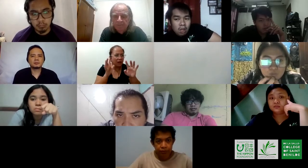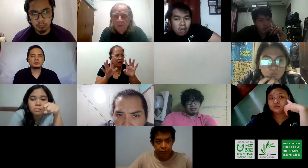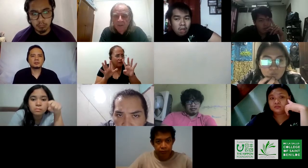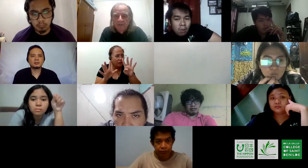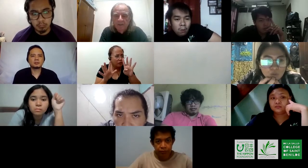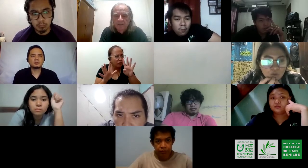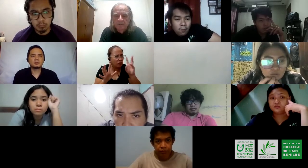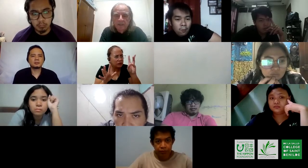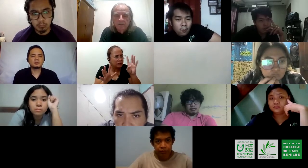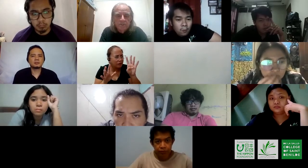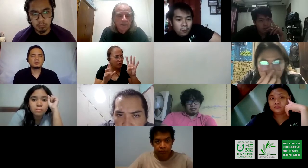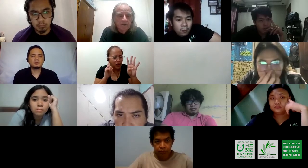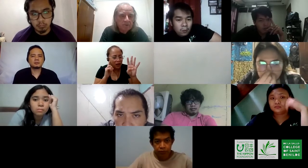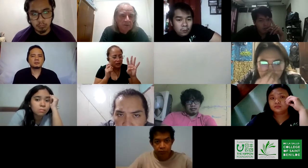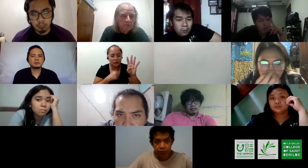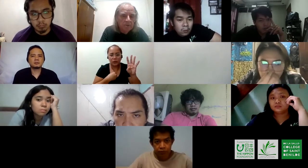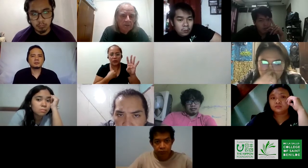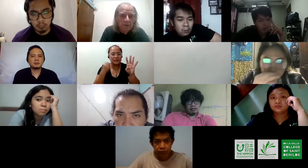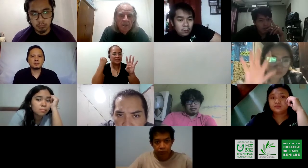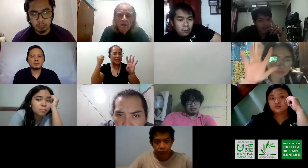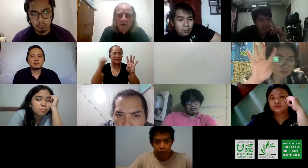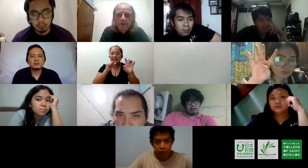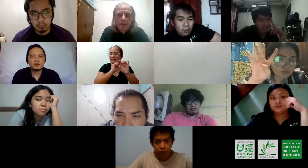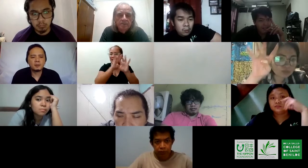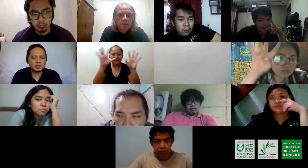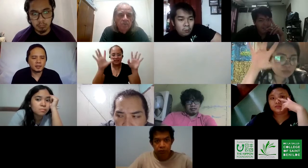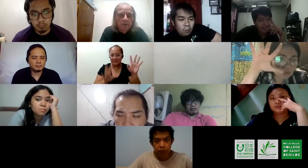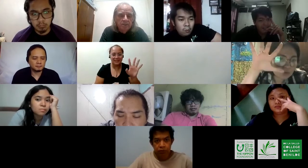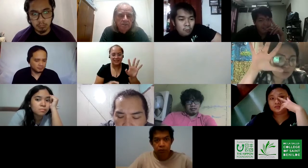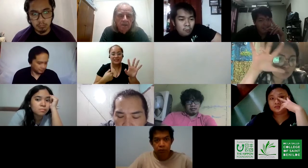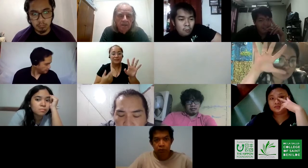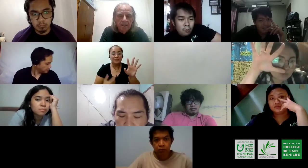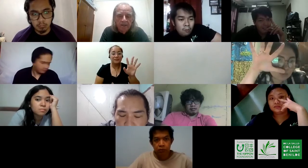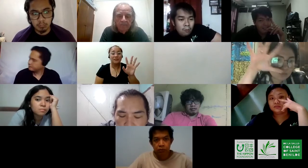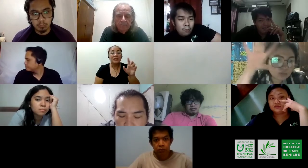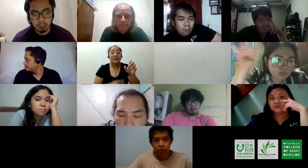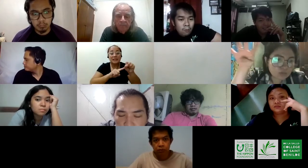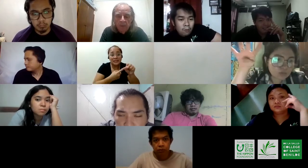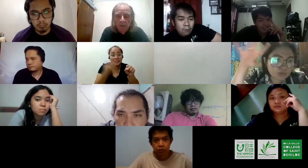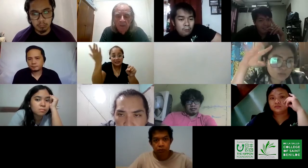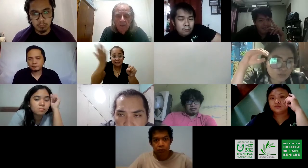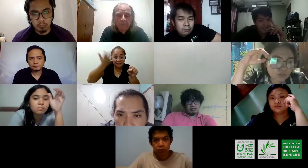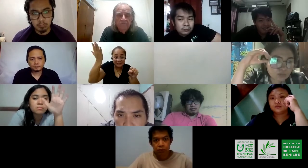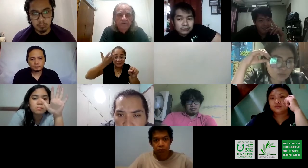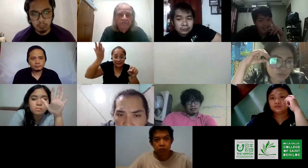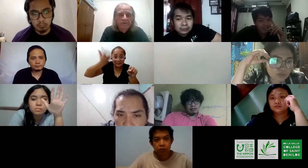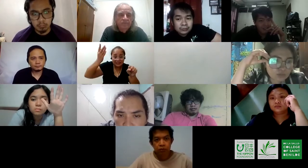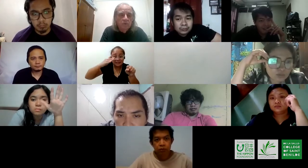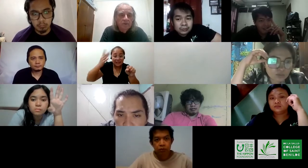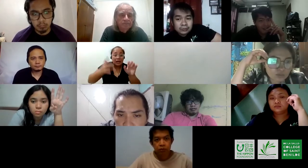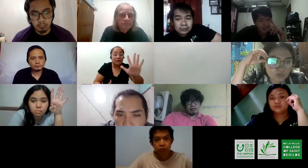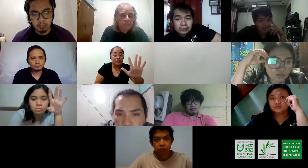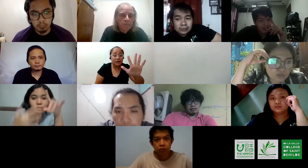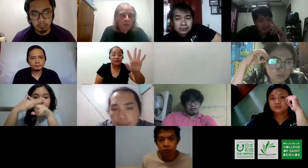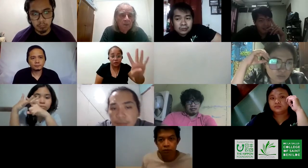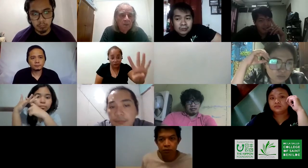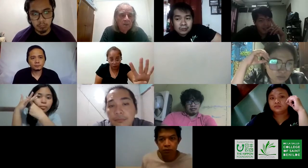sorry. The sound was not so clear. Okay, so we're going to start at